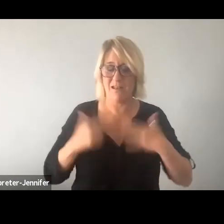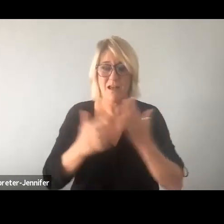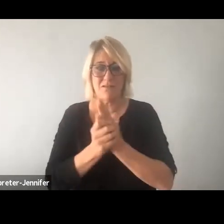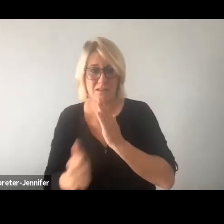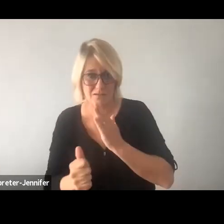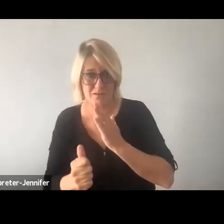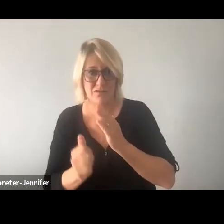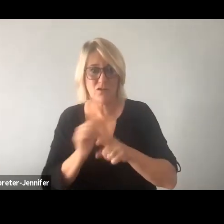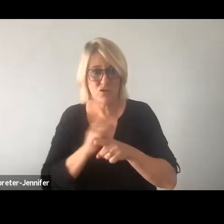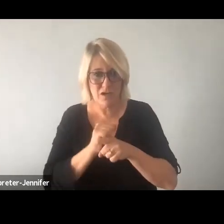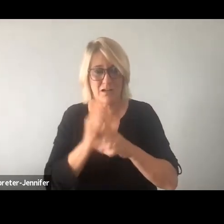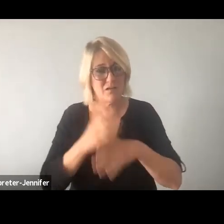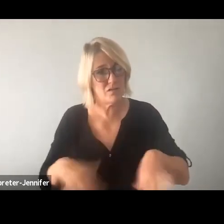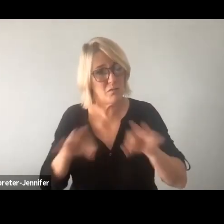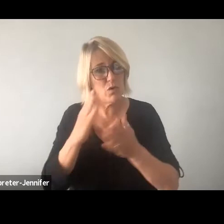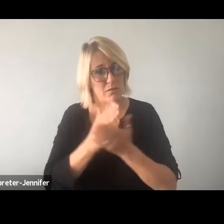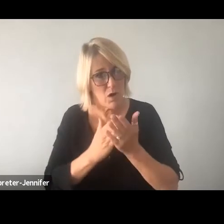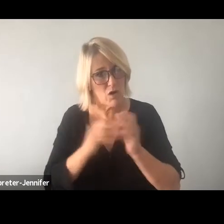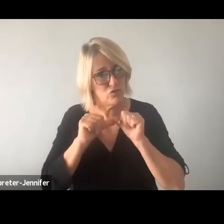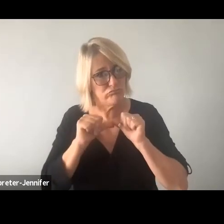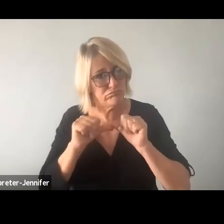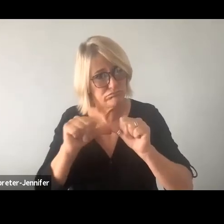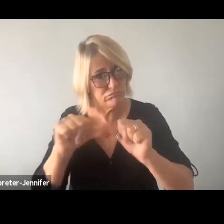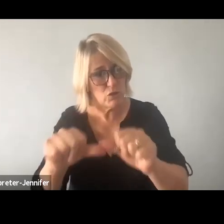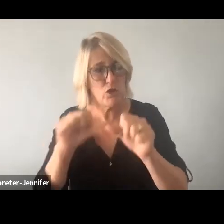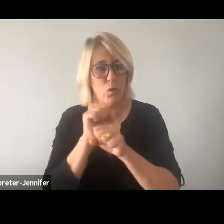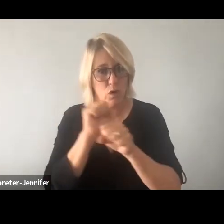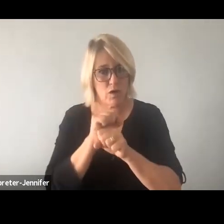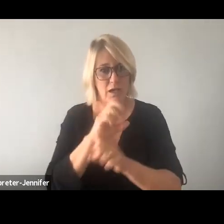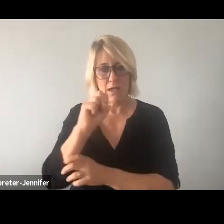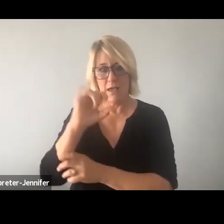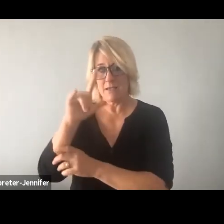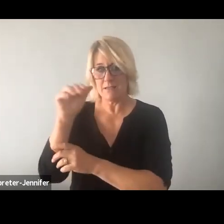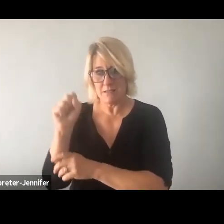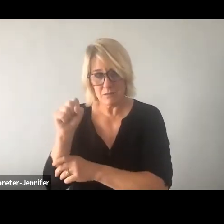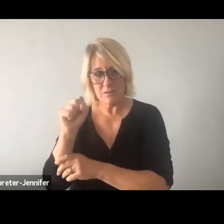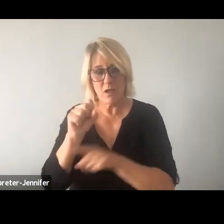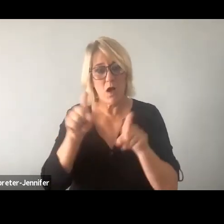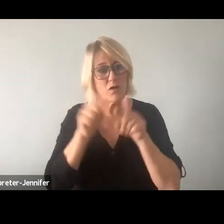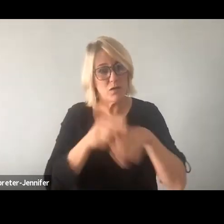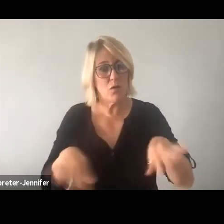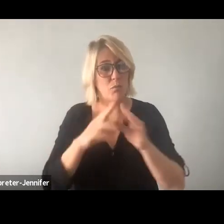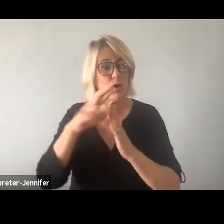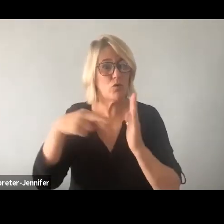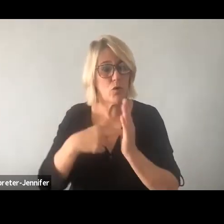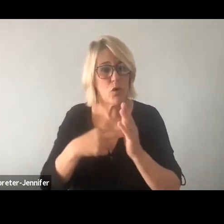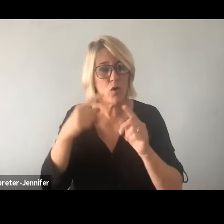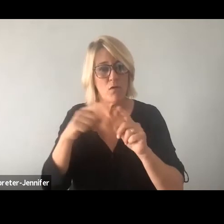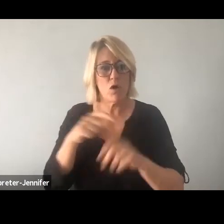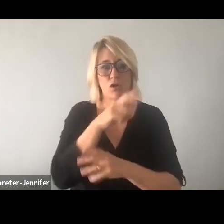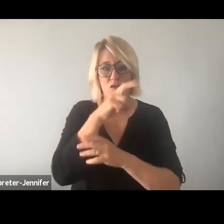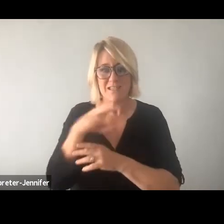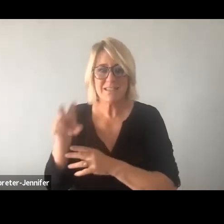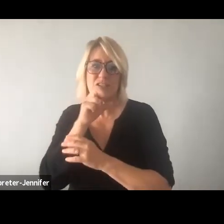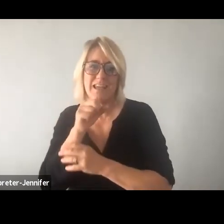of gaining and sustaining employment. CILs also play an important role around transition age